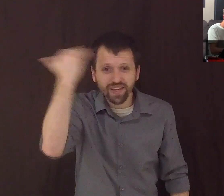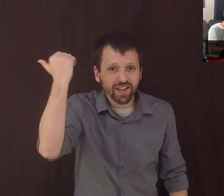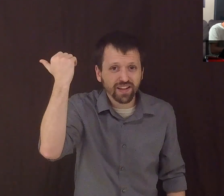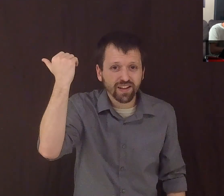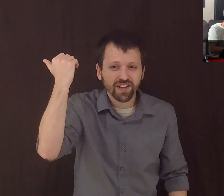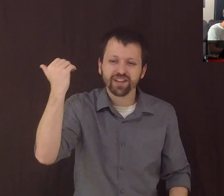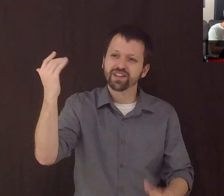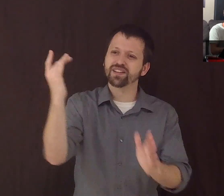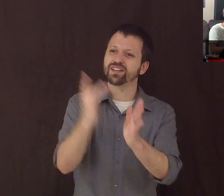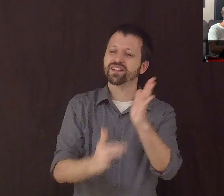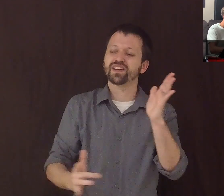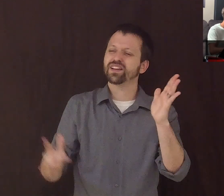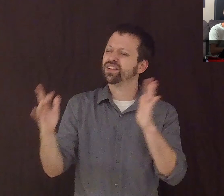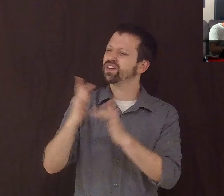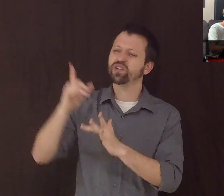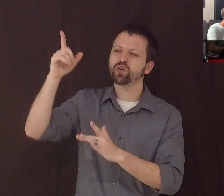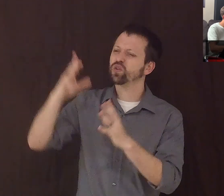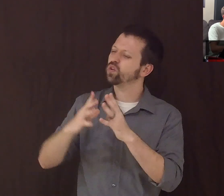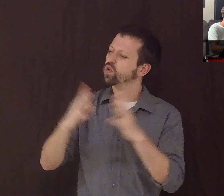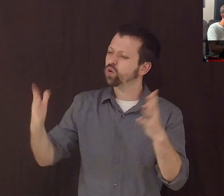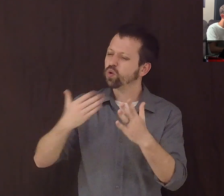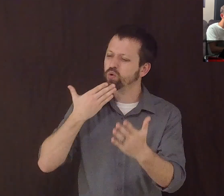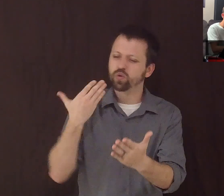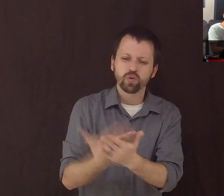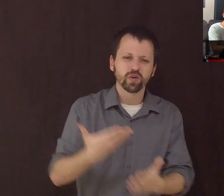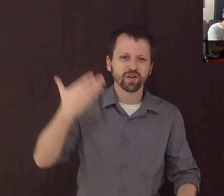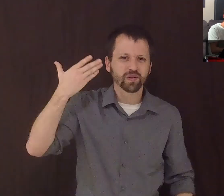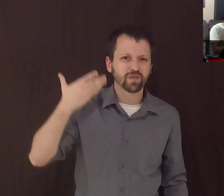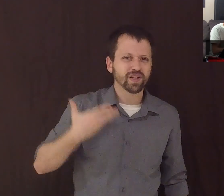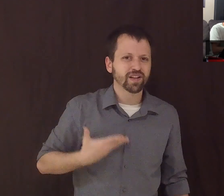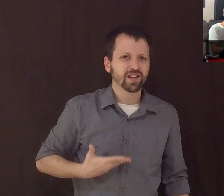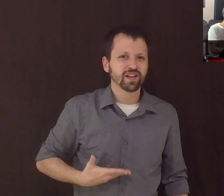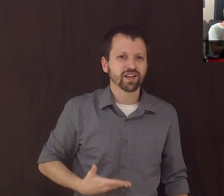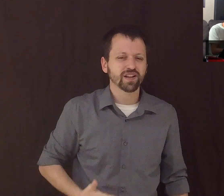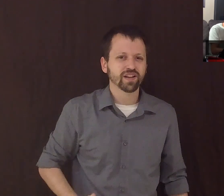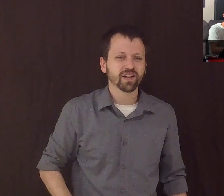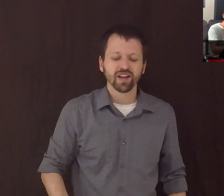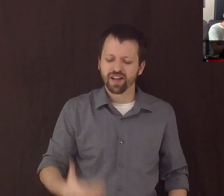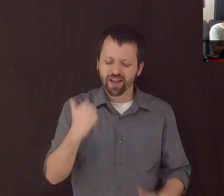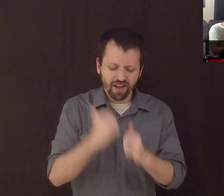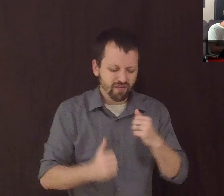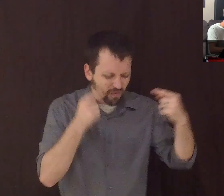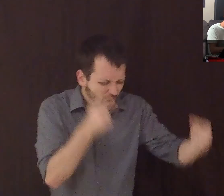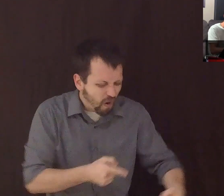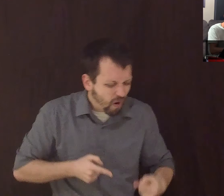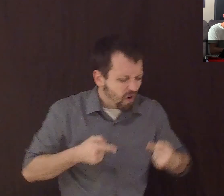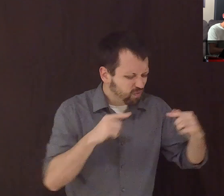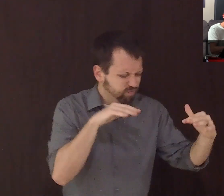need reminding how good you've been to me, I'll count the joy come